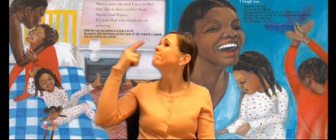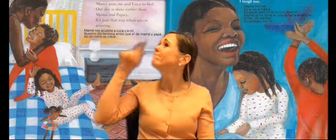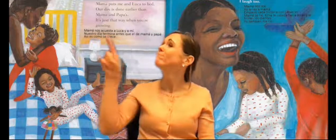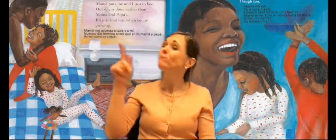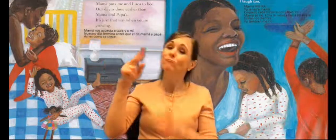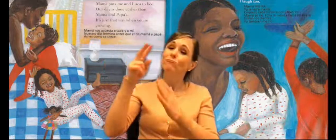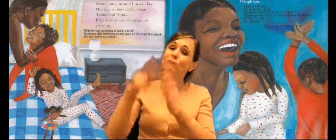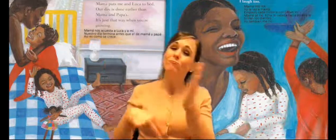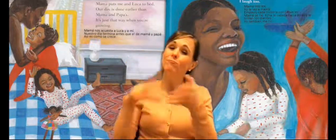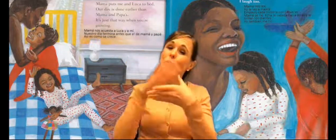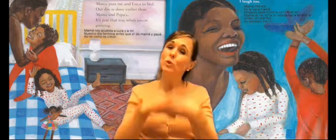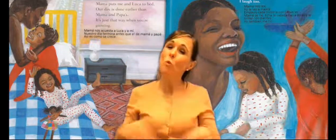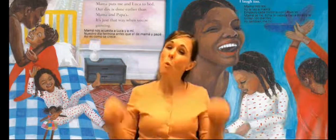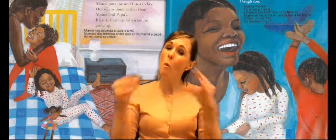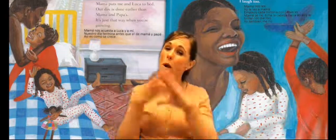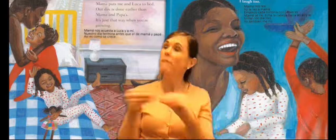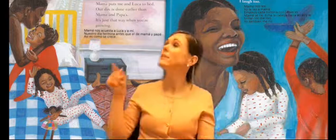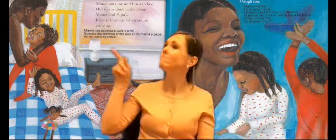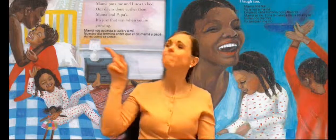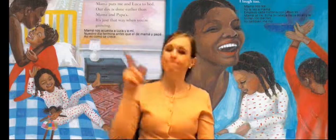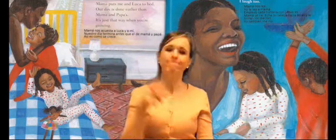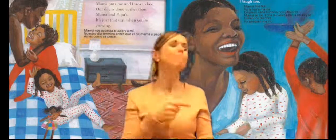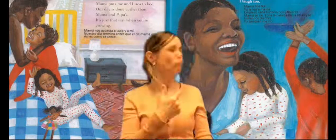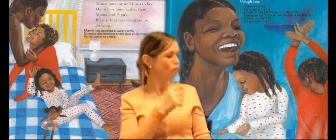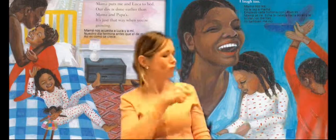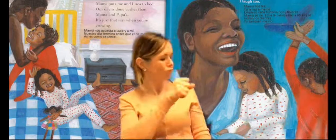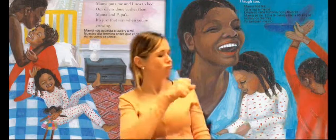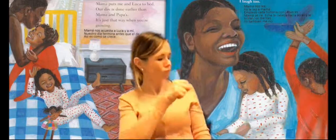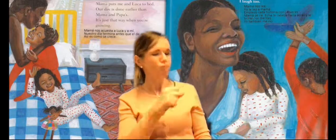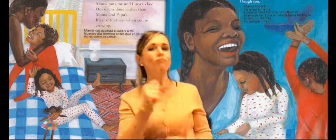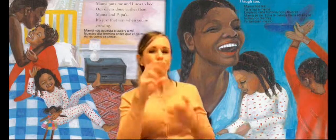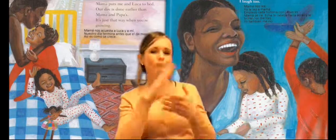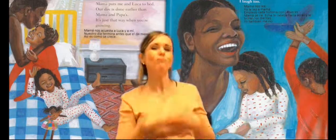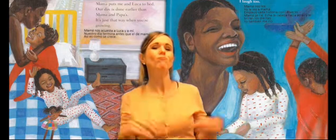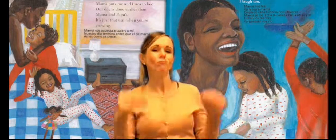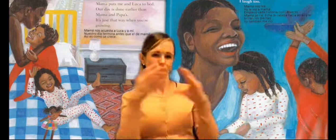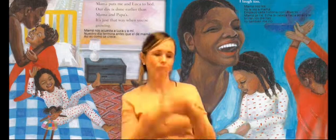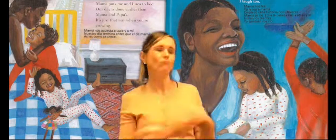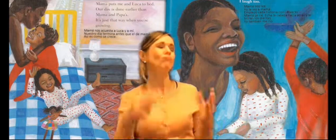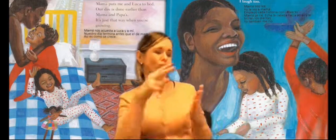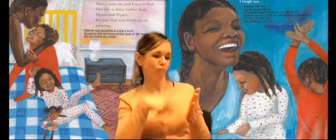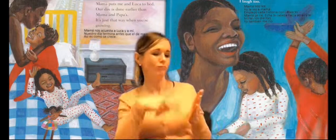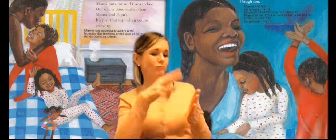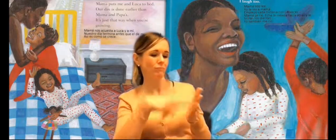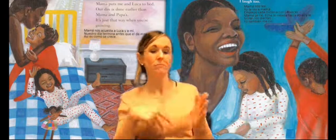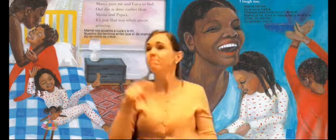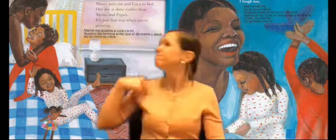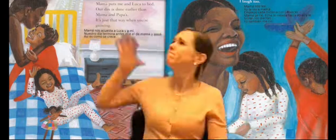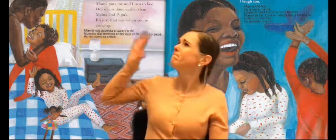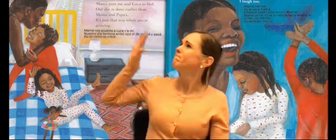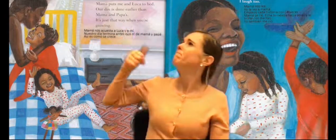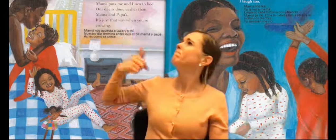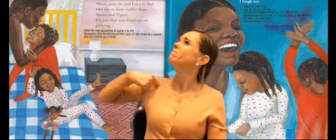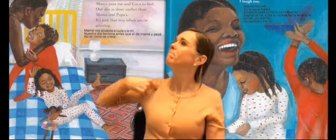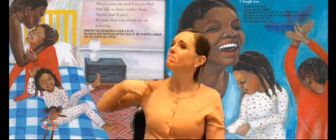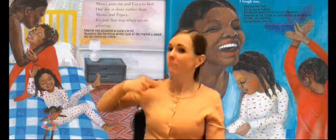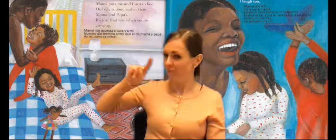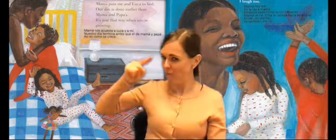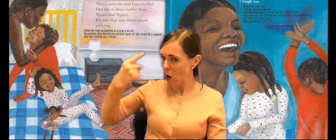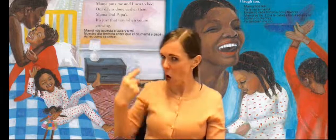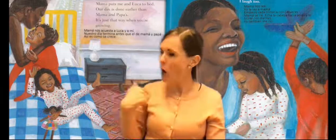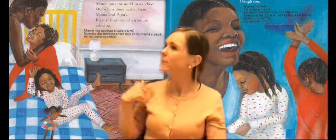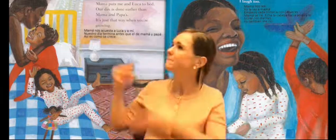and Mama, I ask her, will you mind reading us a story? She says, yes, I'll read